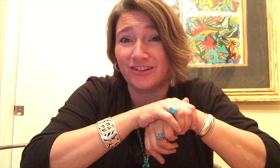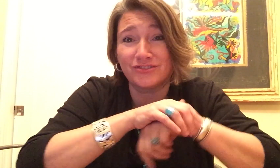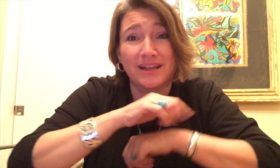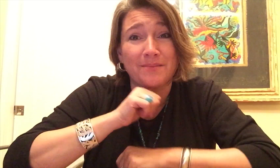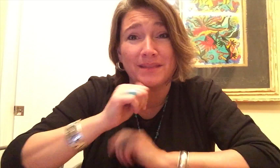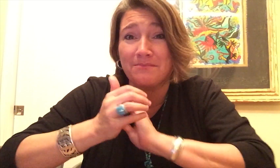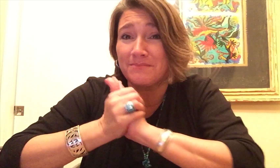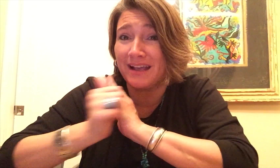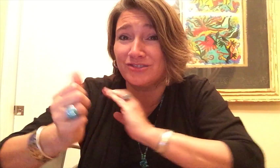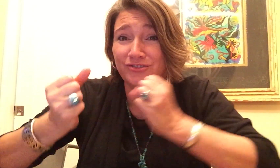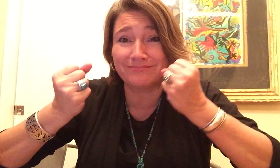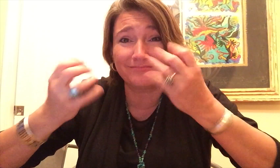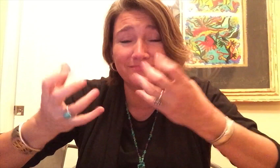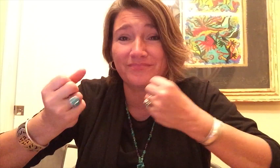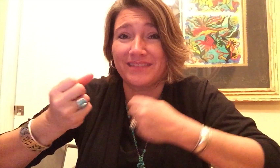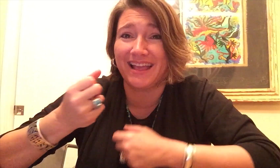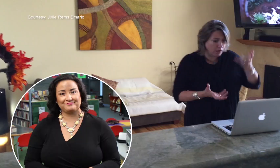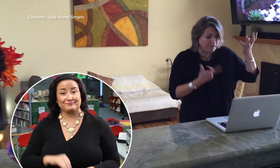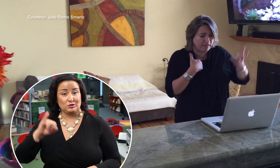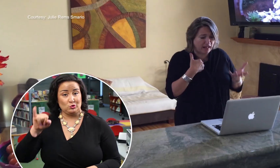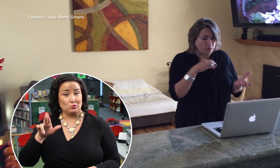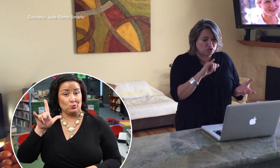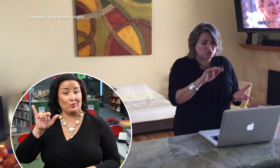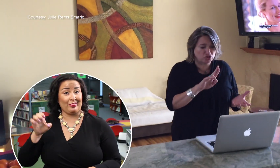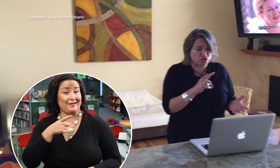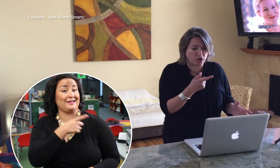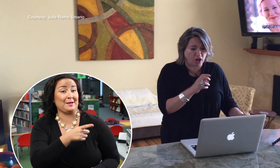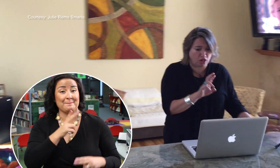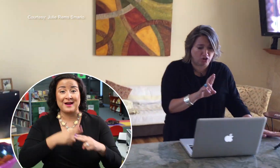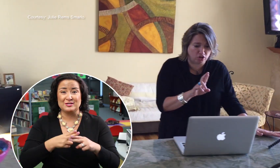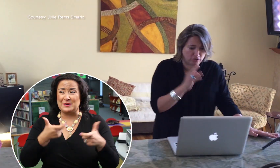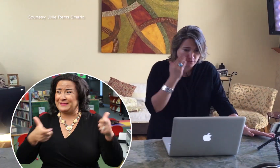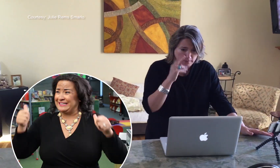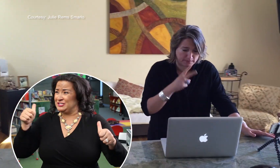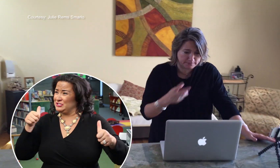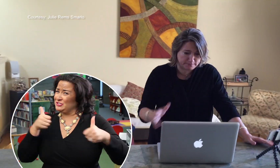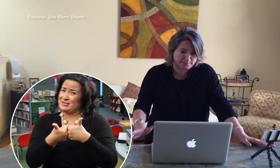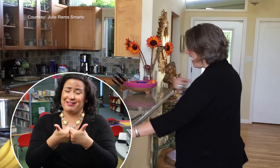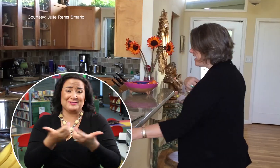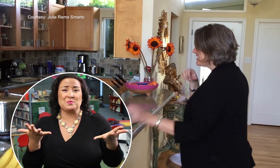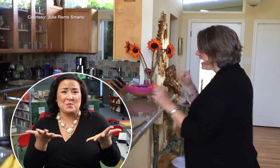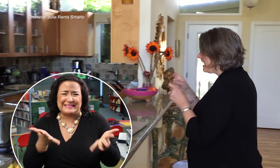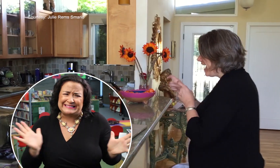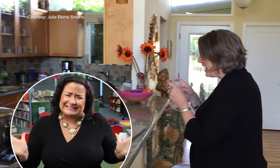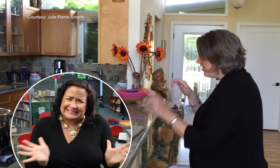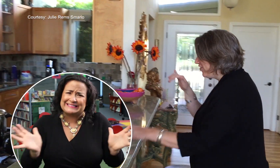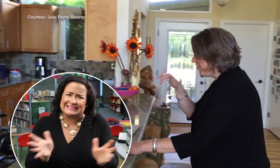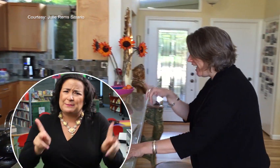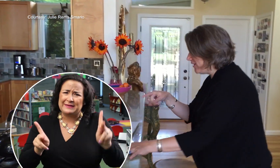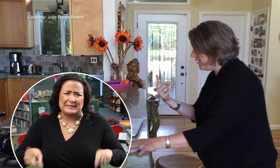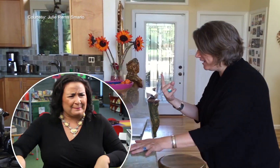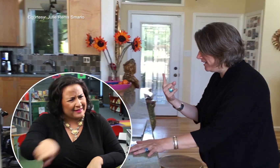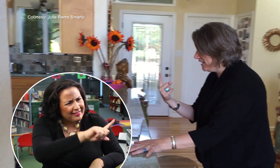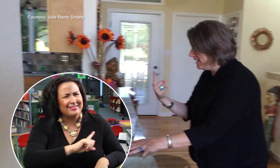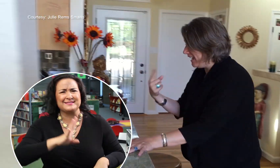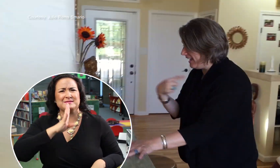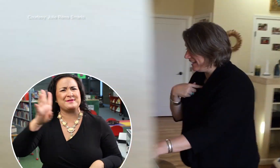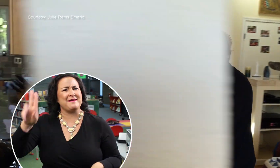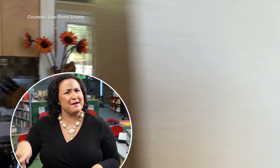but not have skills in English either. She says that one of the biggest challenges in this fight is getting people to speak